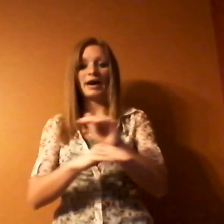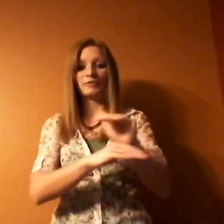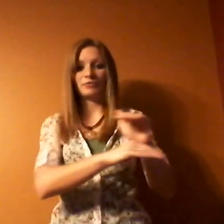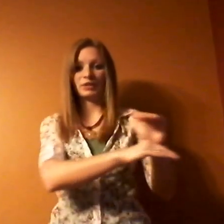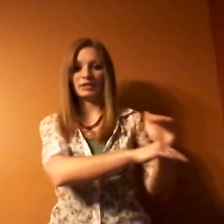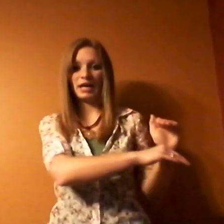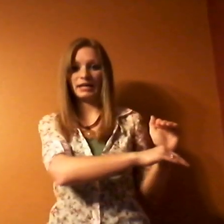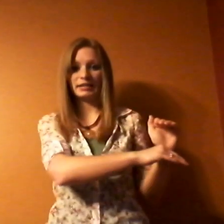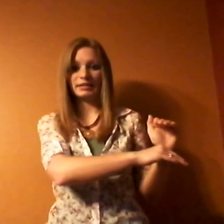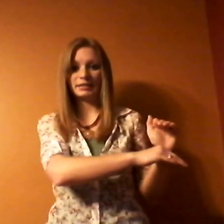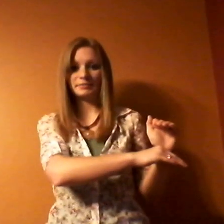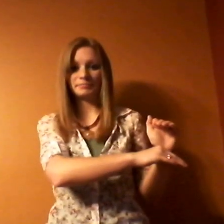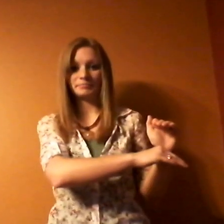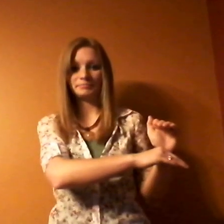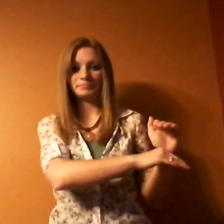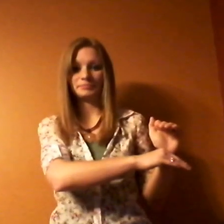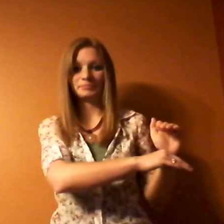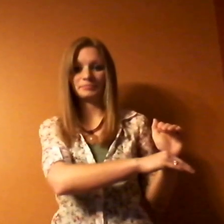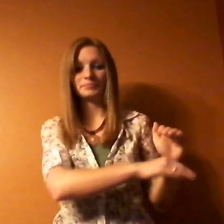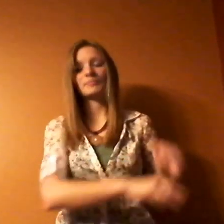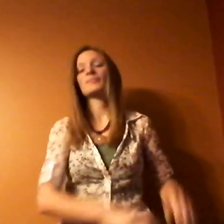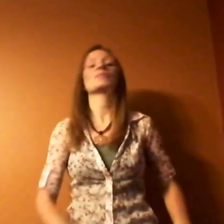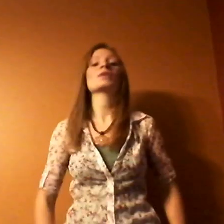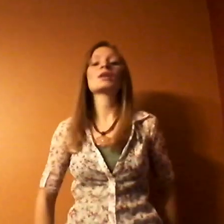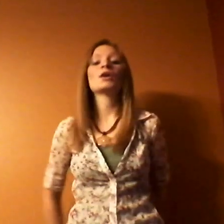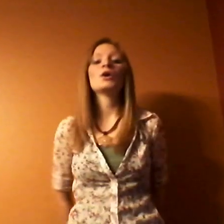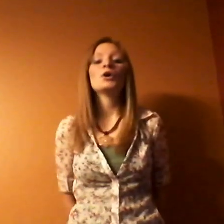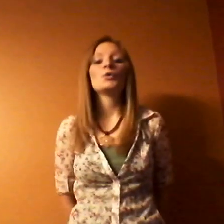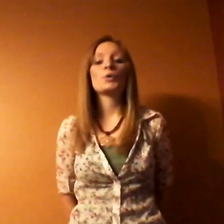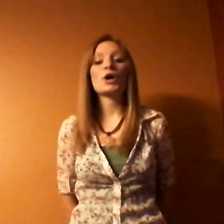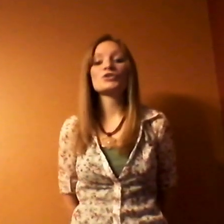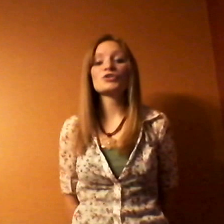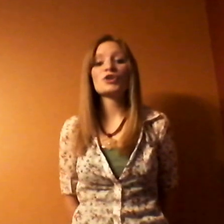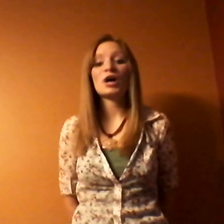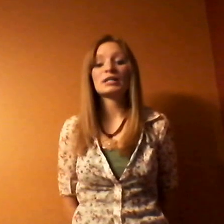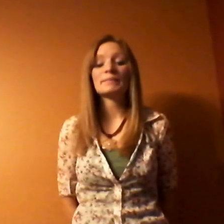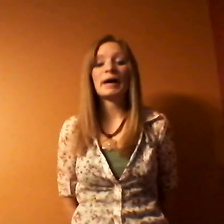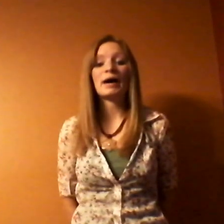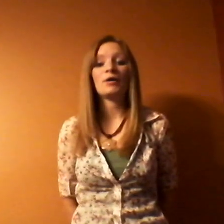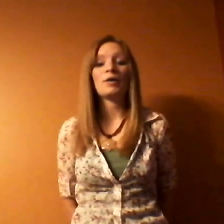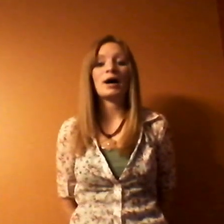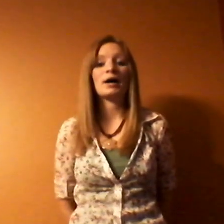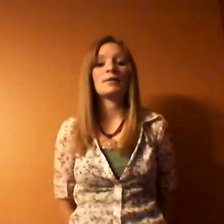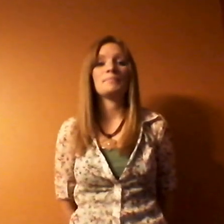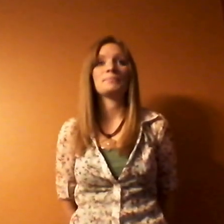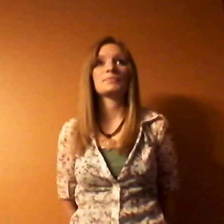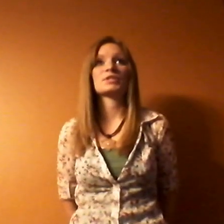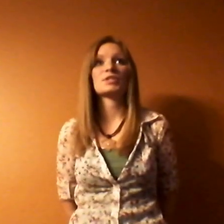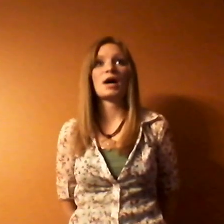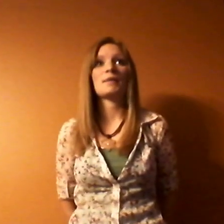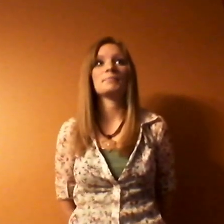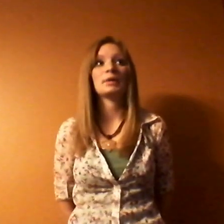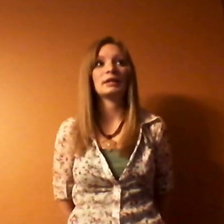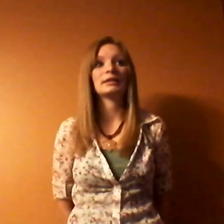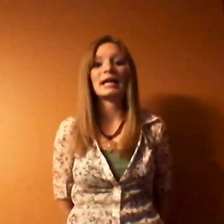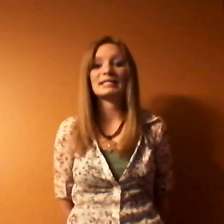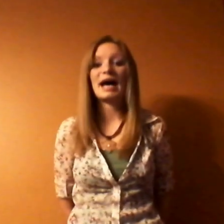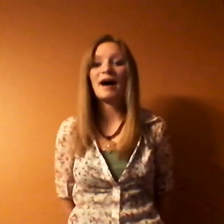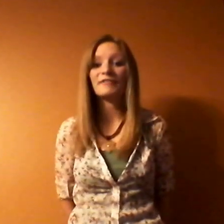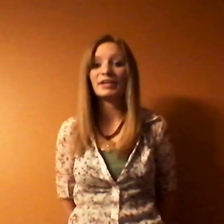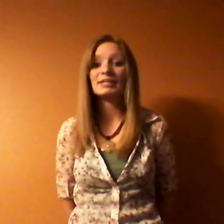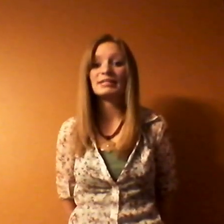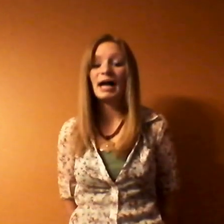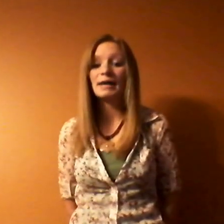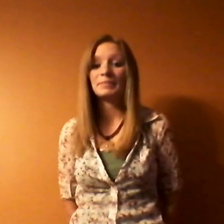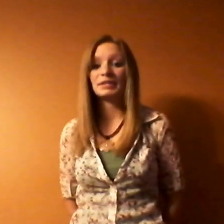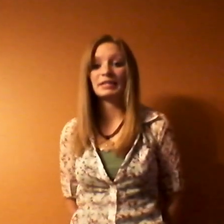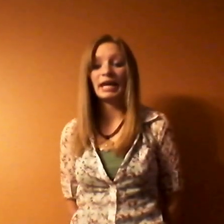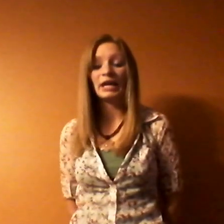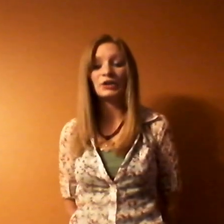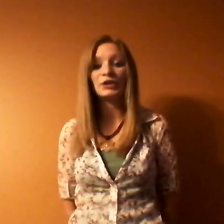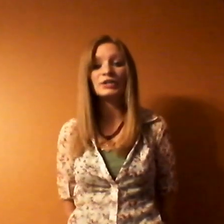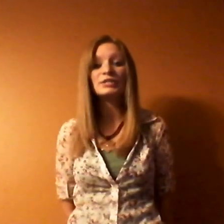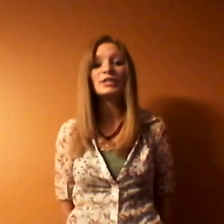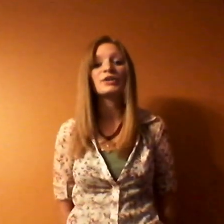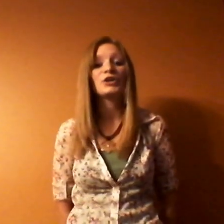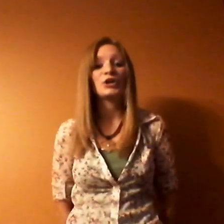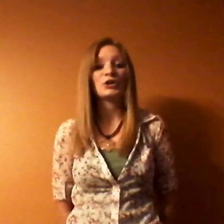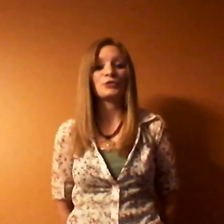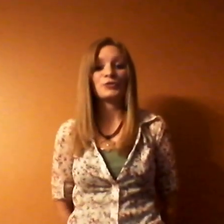every night. We also talked about some less obvious time indicators. The first